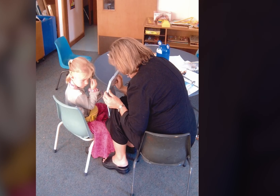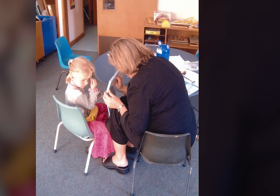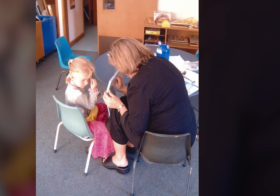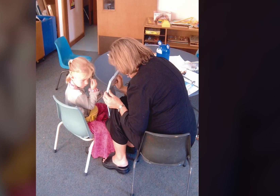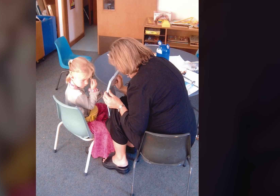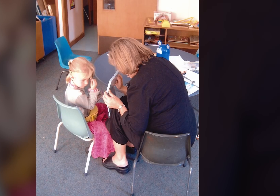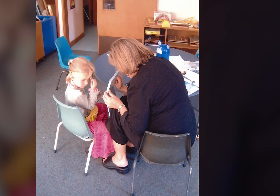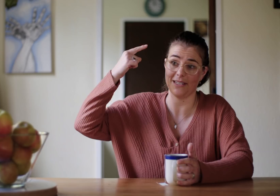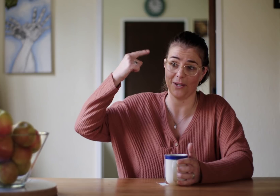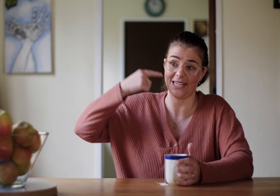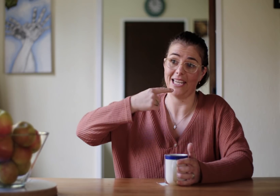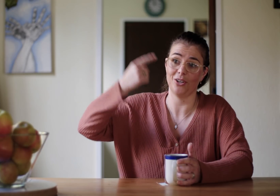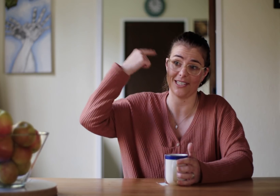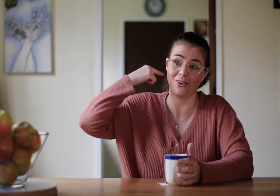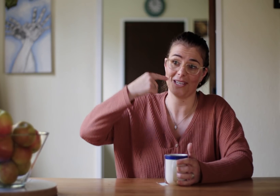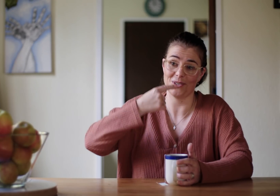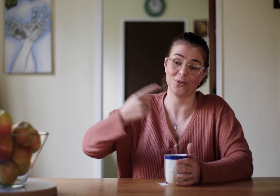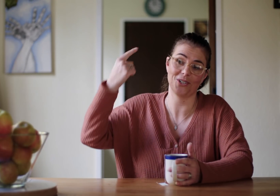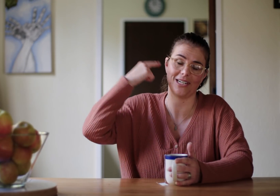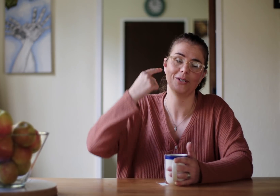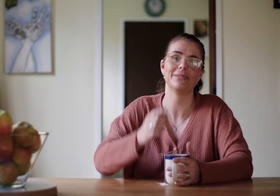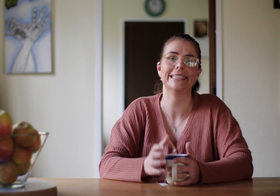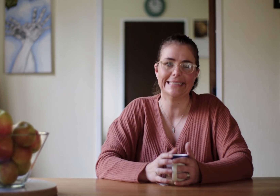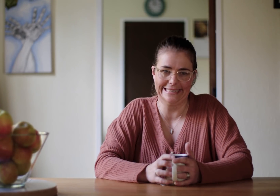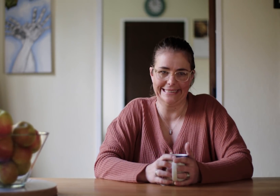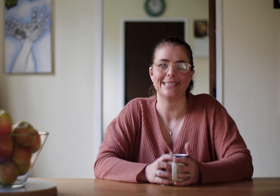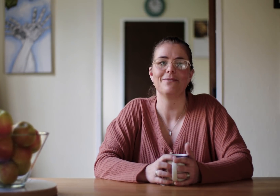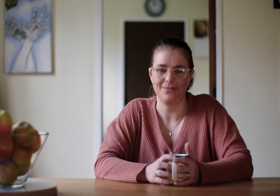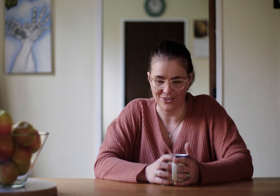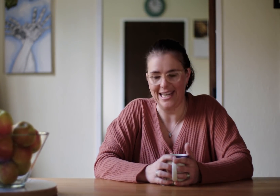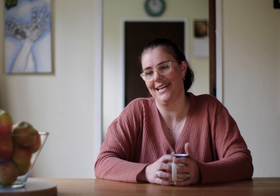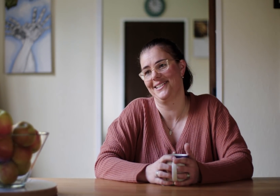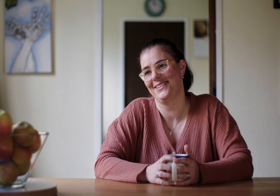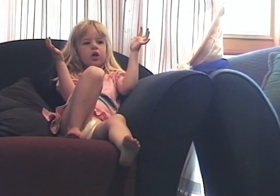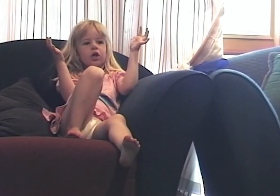could get herself to 80 decibels and hear herself. That was the auditory loop. Very loud.